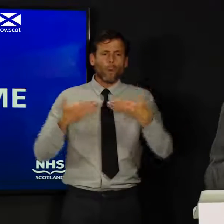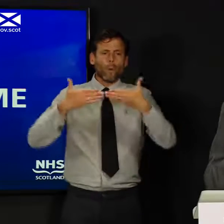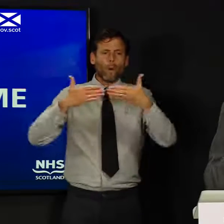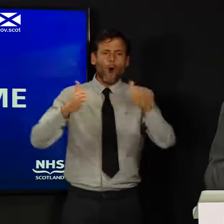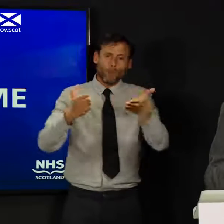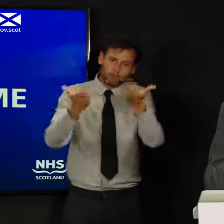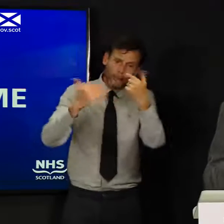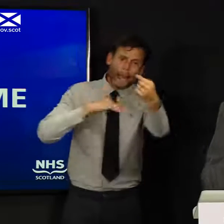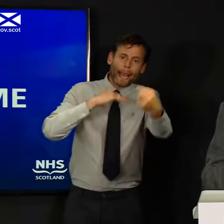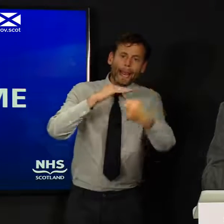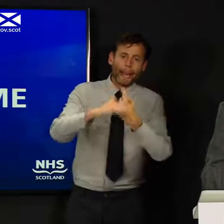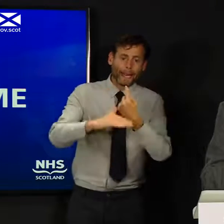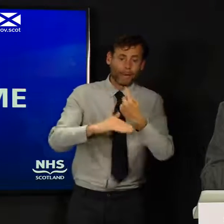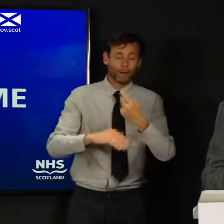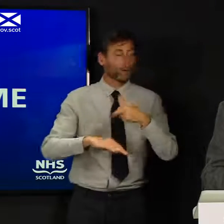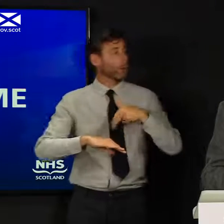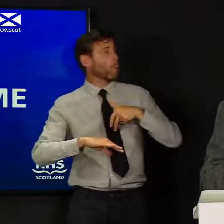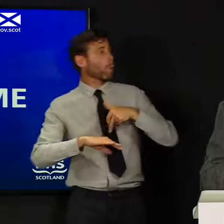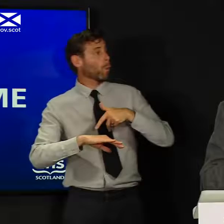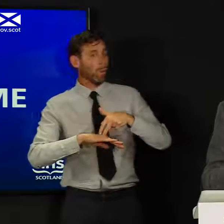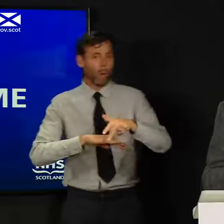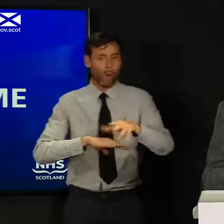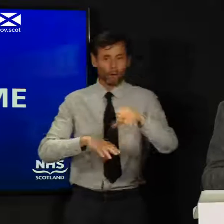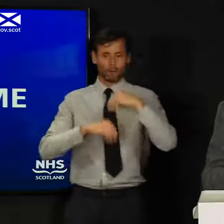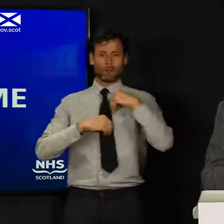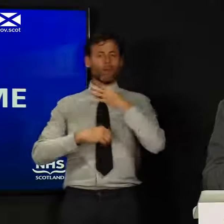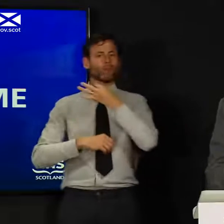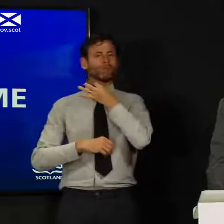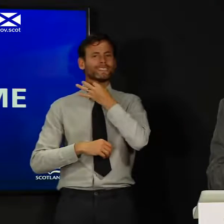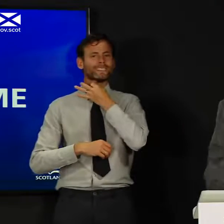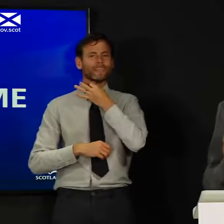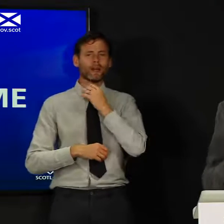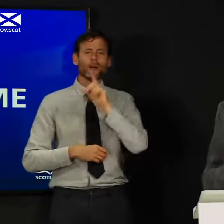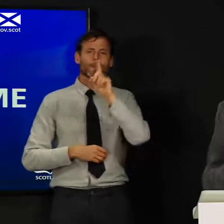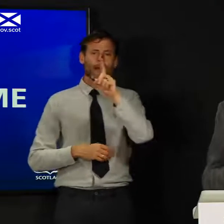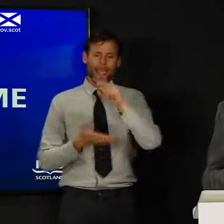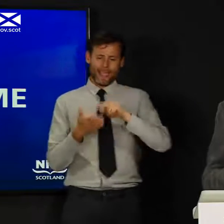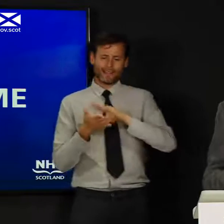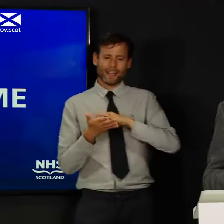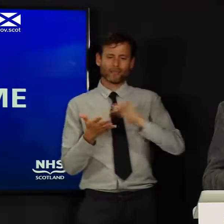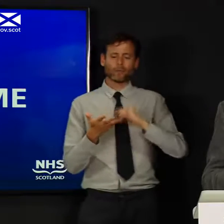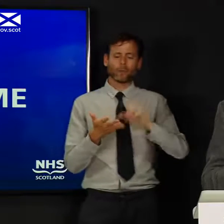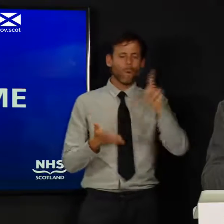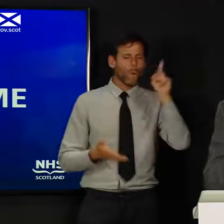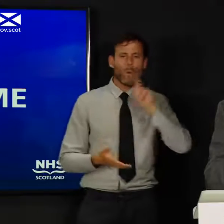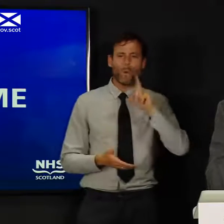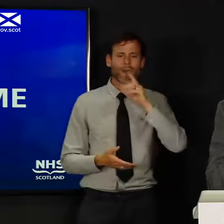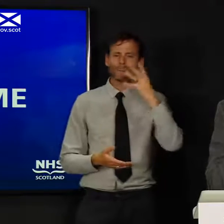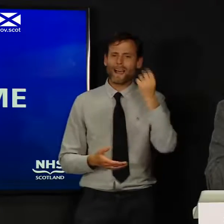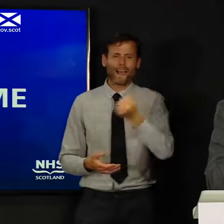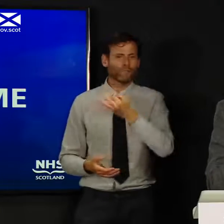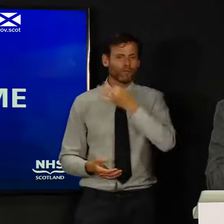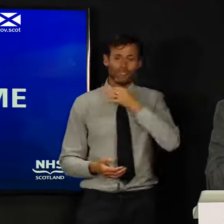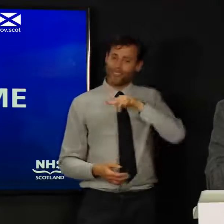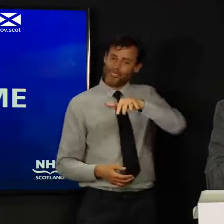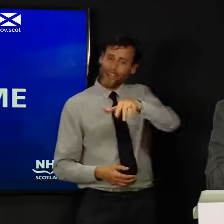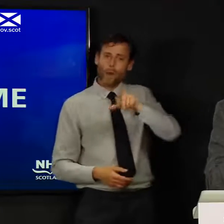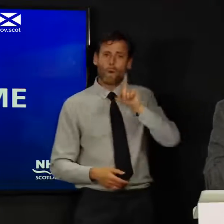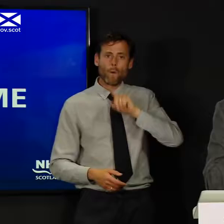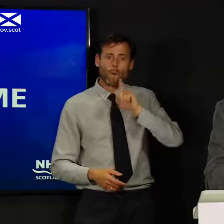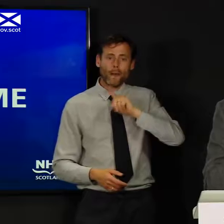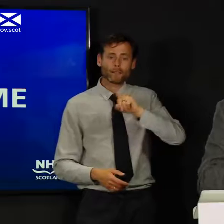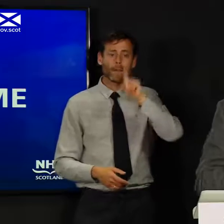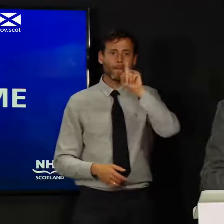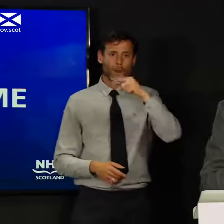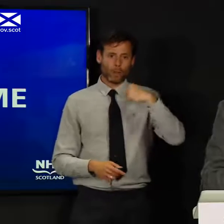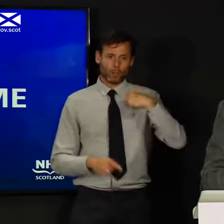is not, unfortunately, a risk-free occupation. It cannot be risk-free. But we in Scotland make it